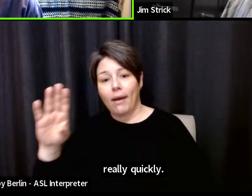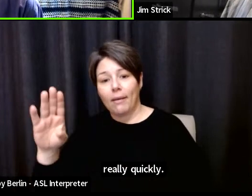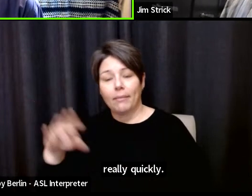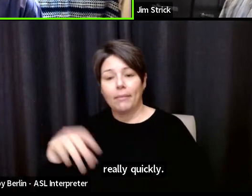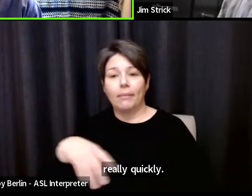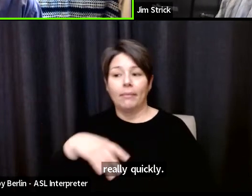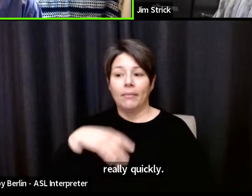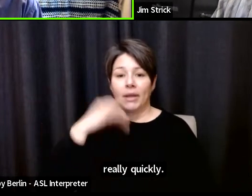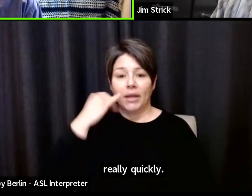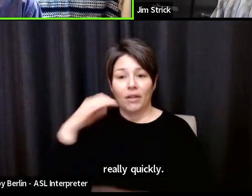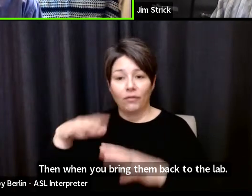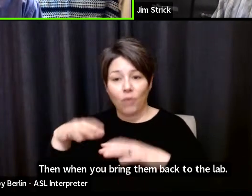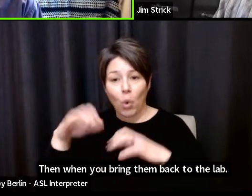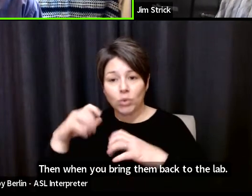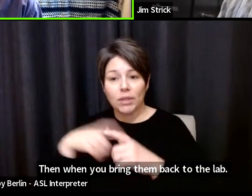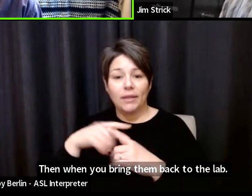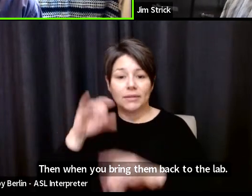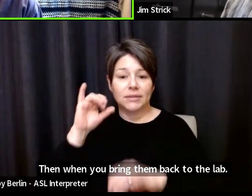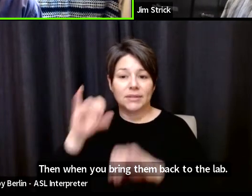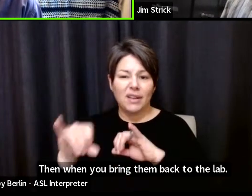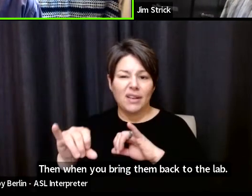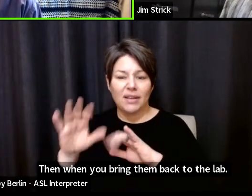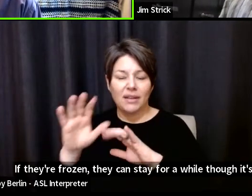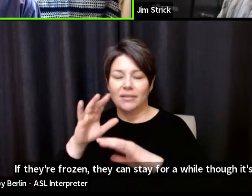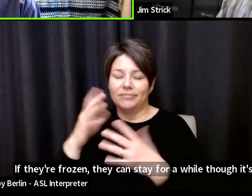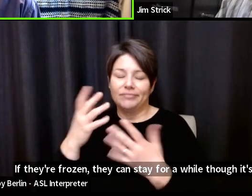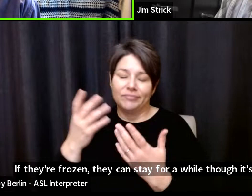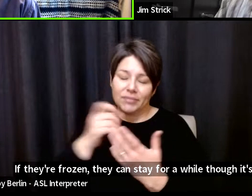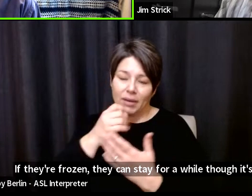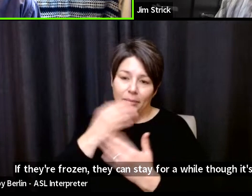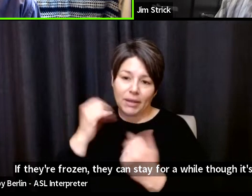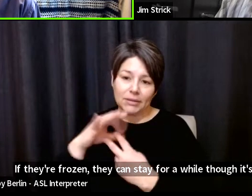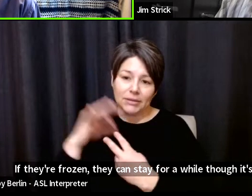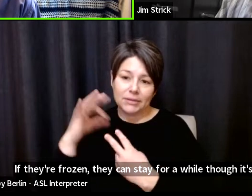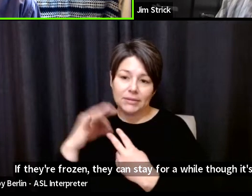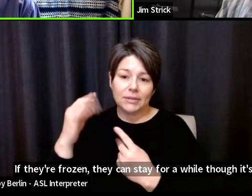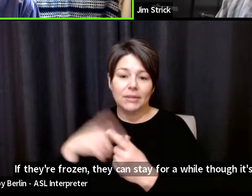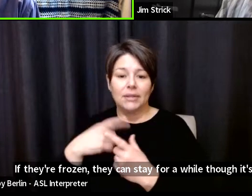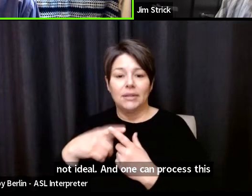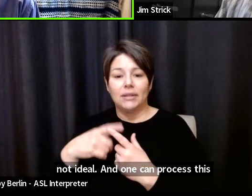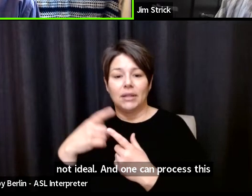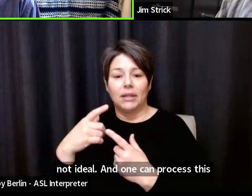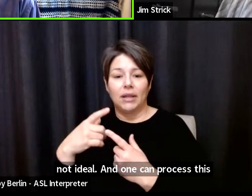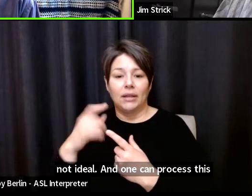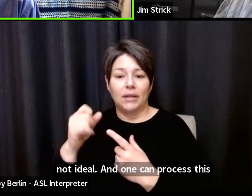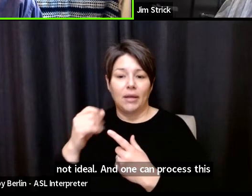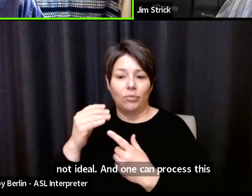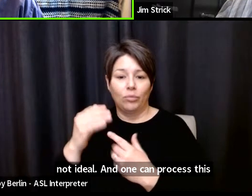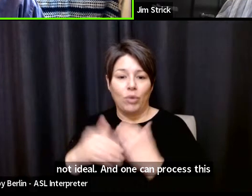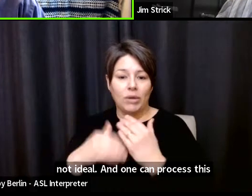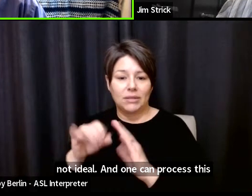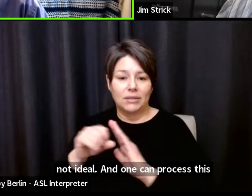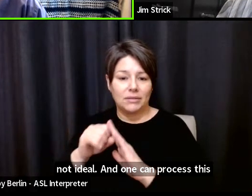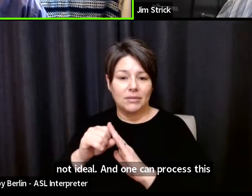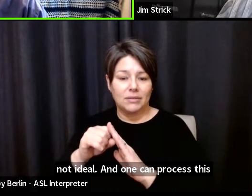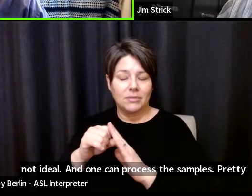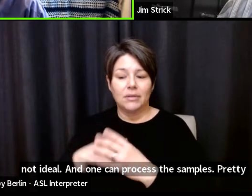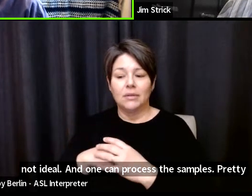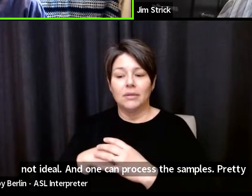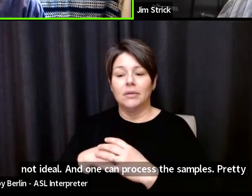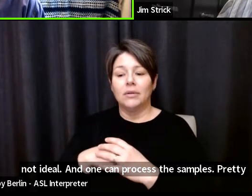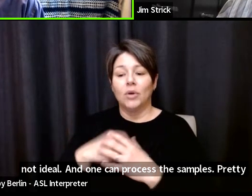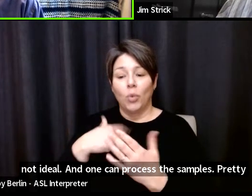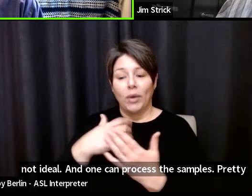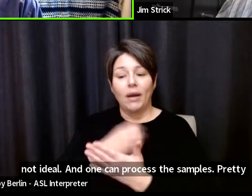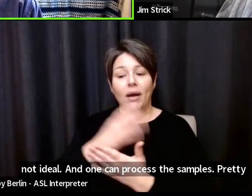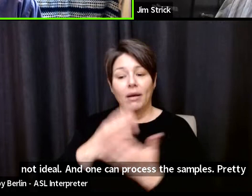they're frozen, they can stay for a while, though it's not ideal. And one can process the samples pretty straightforwardly. We've done some of that